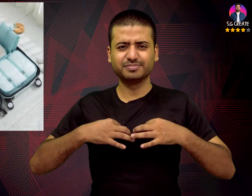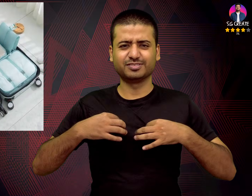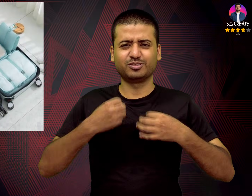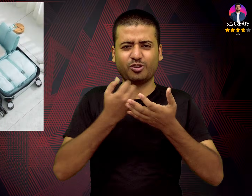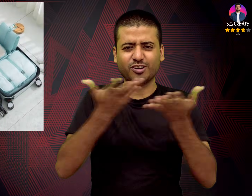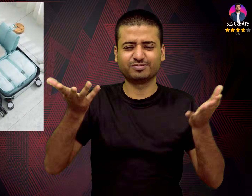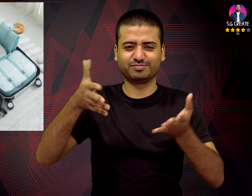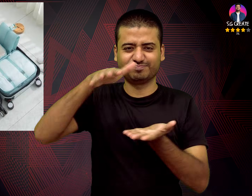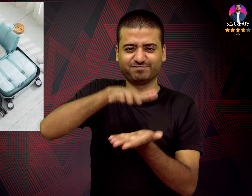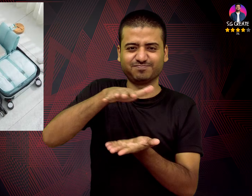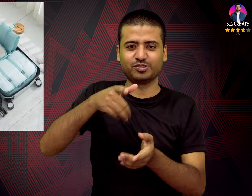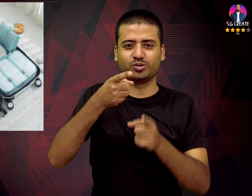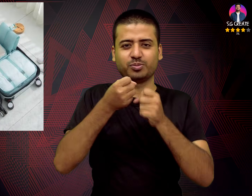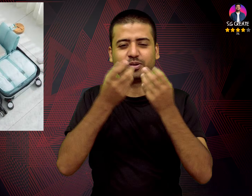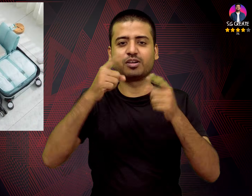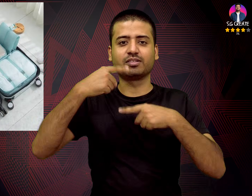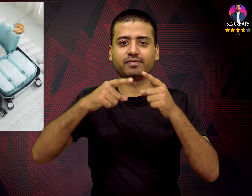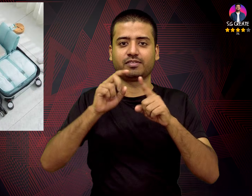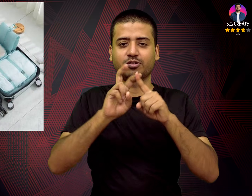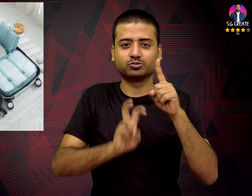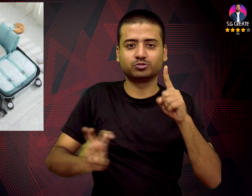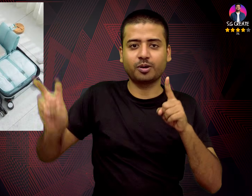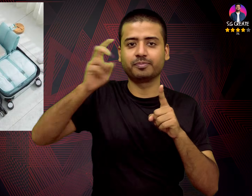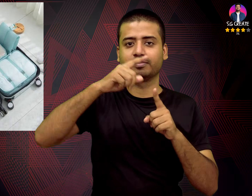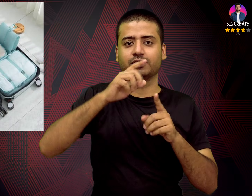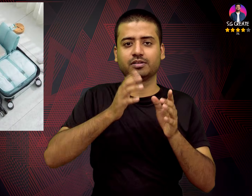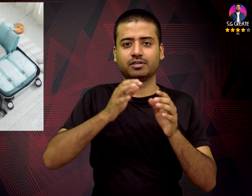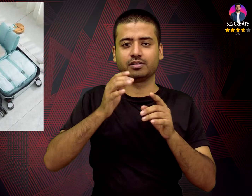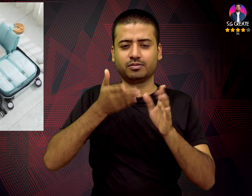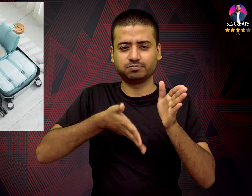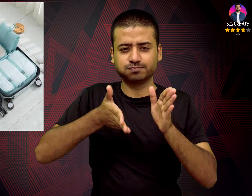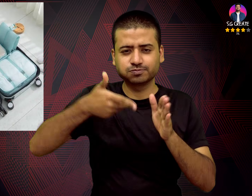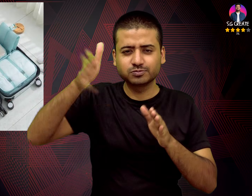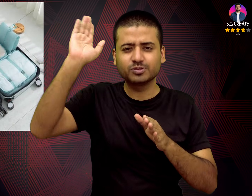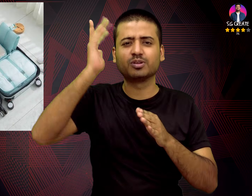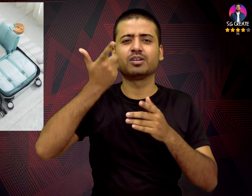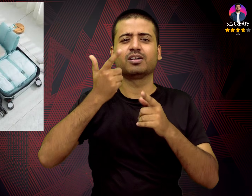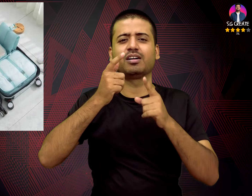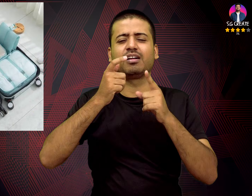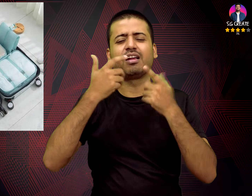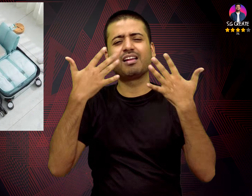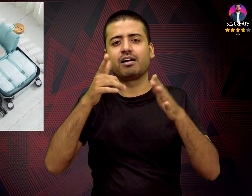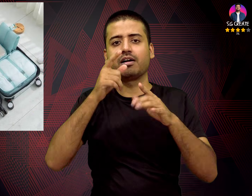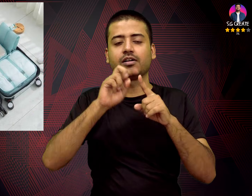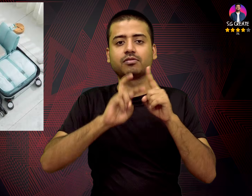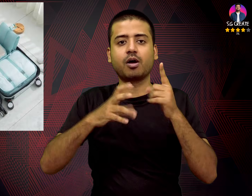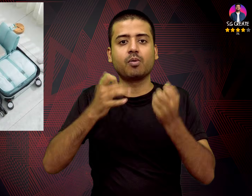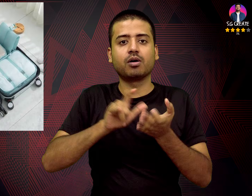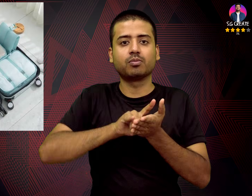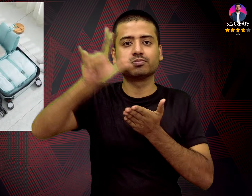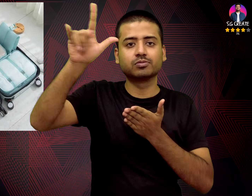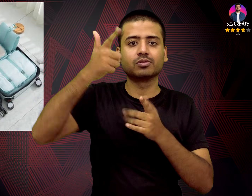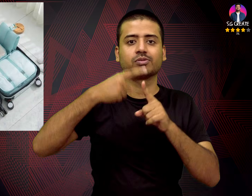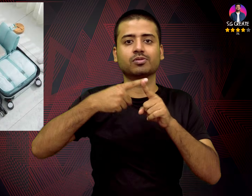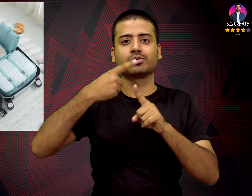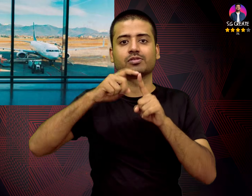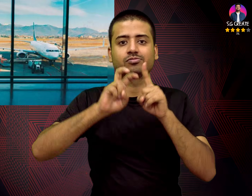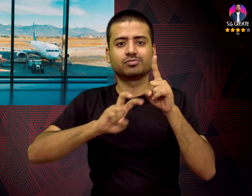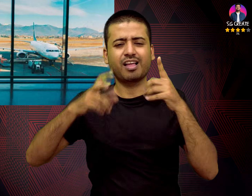efficient travel. How vacuum packing transformed the journey. In the modern era of travel, where luggage restrictions are